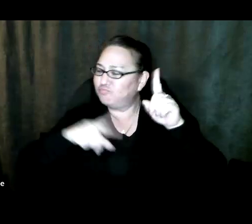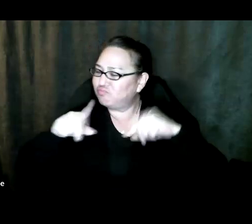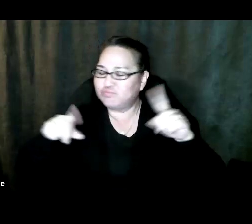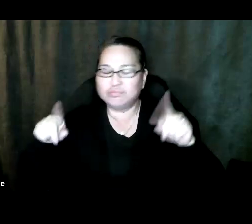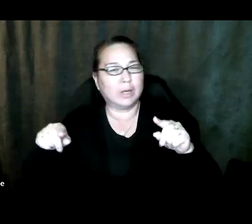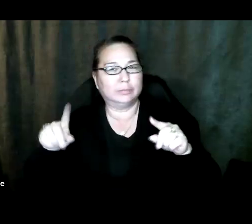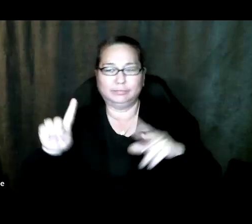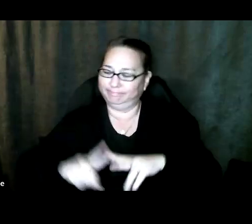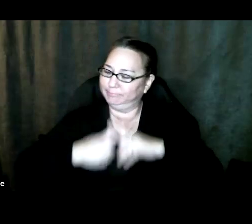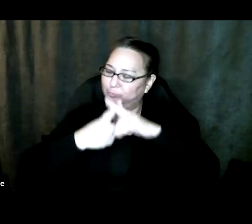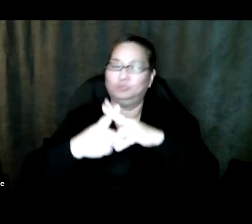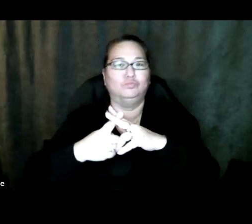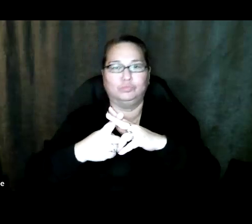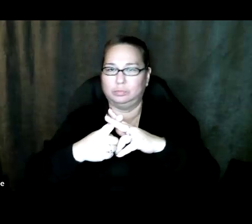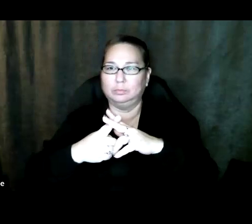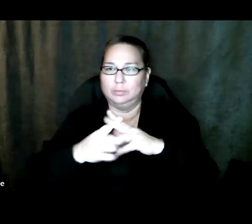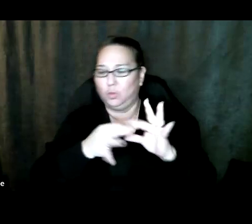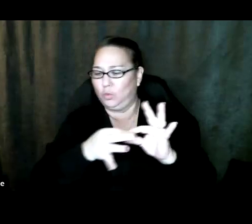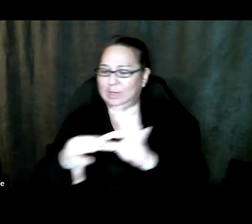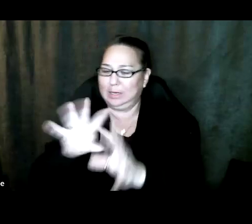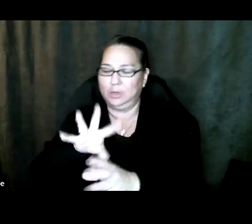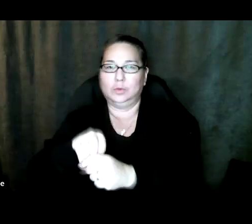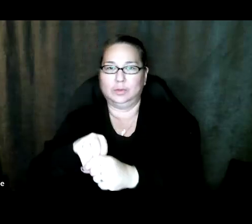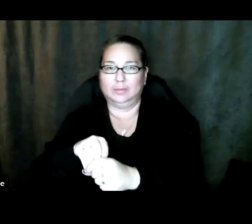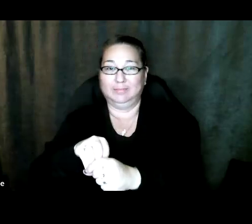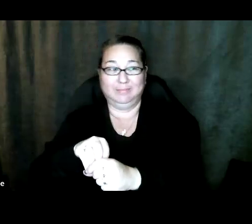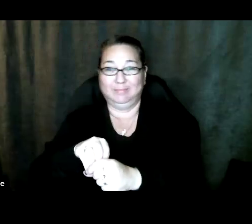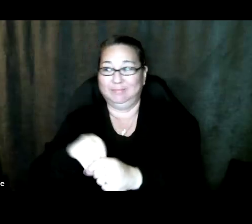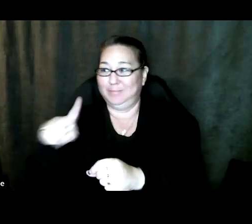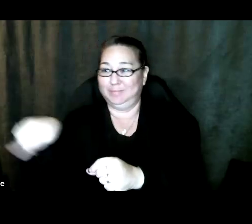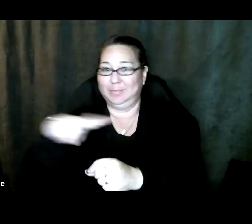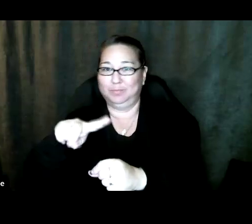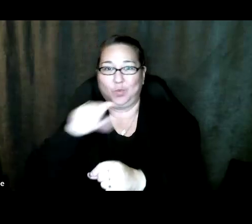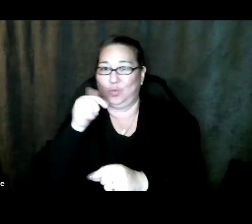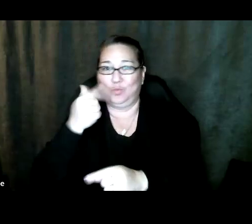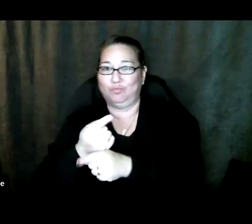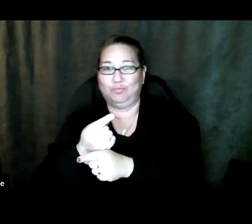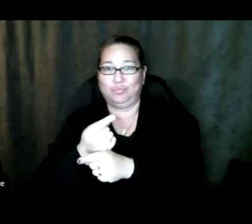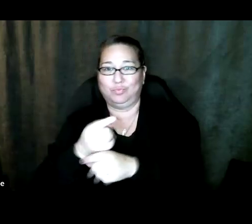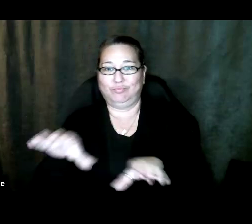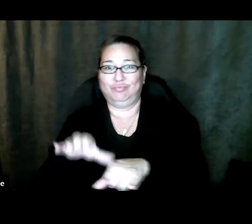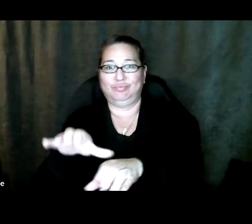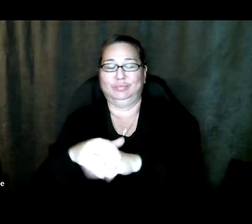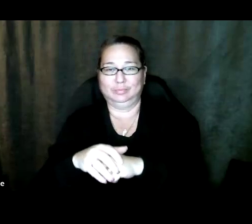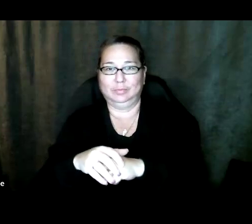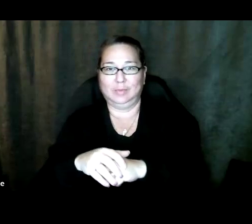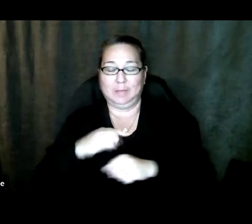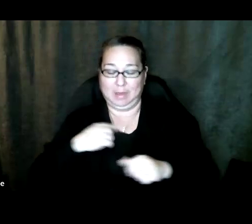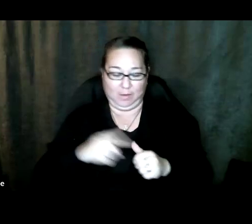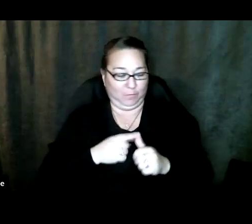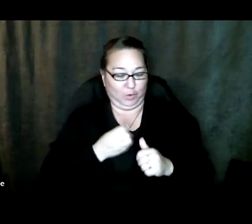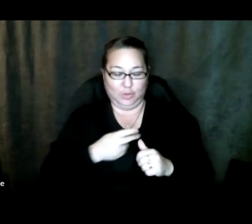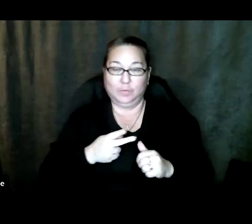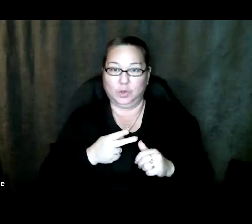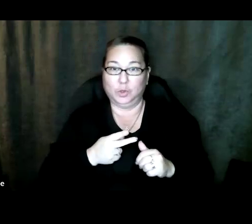implementations of inclusion. None of them, in my view, were done right. I spent the first 3 years of my teaching career at Boston